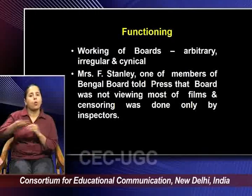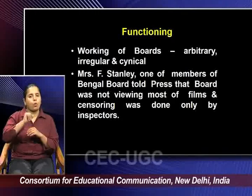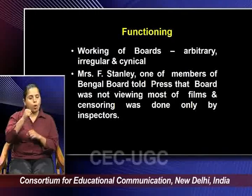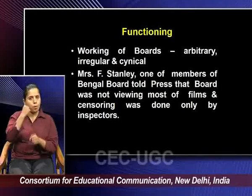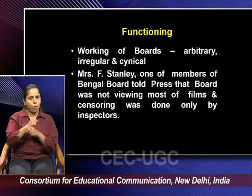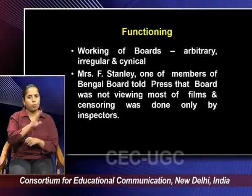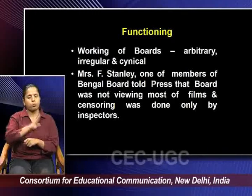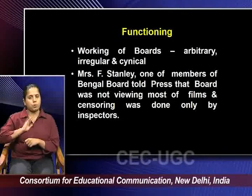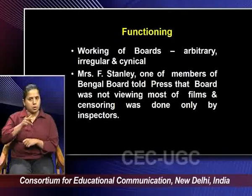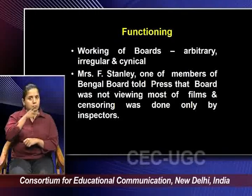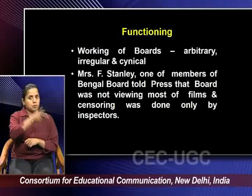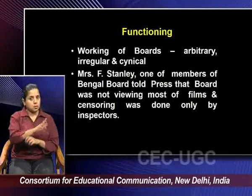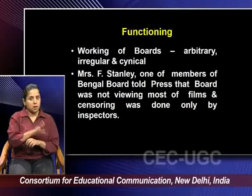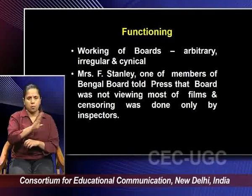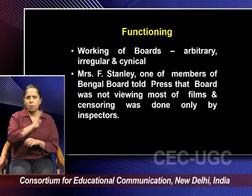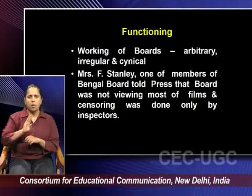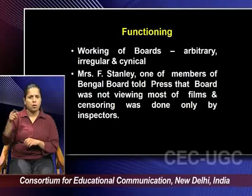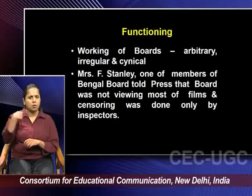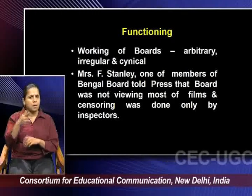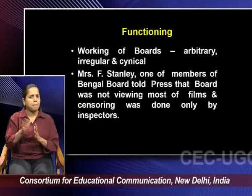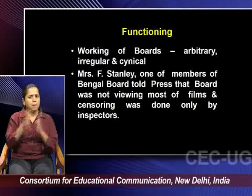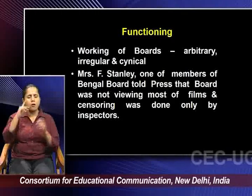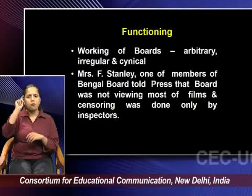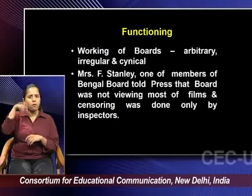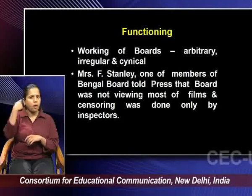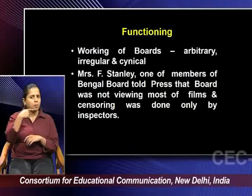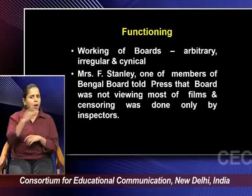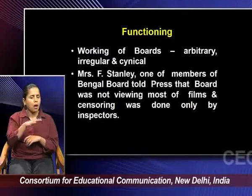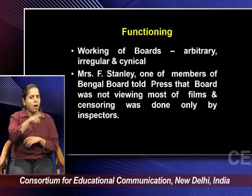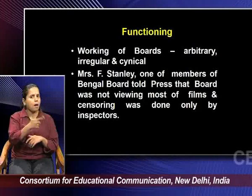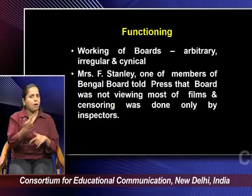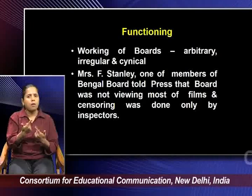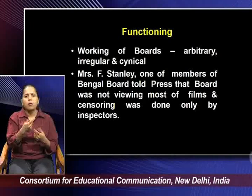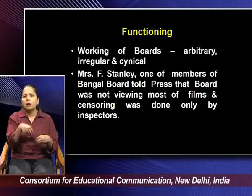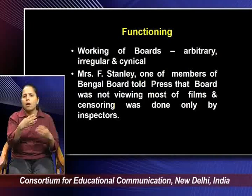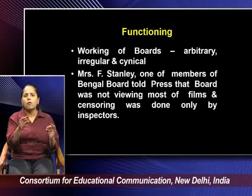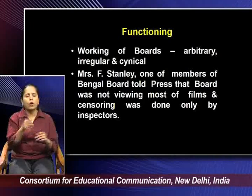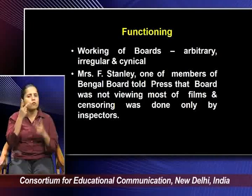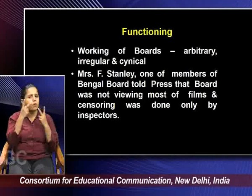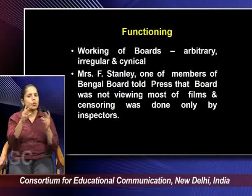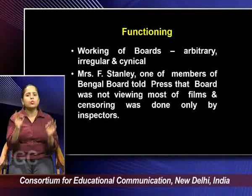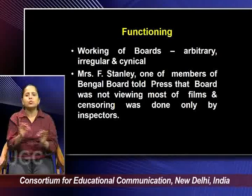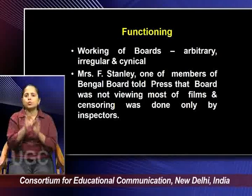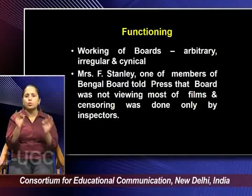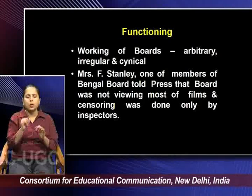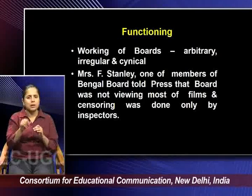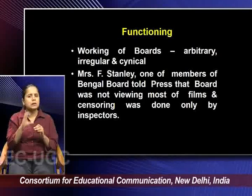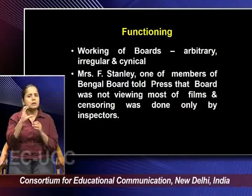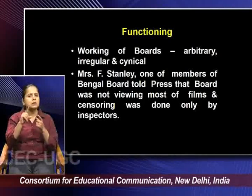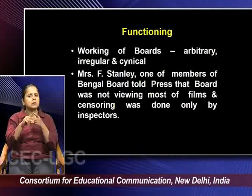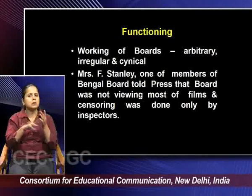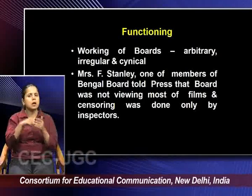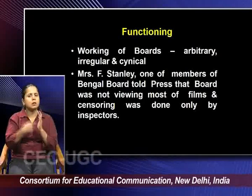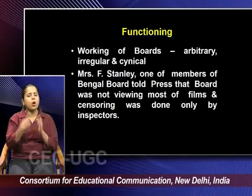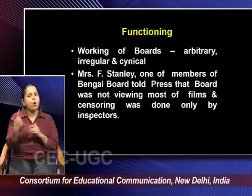the boards was not giving the most of the films, and it was not viewing them, and the censoring was done only by